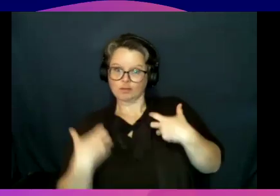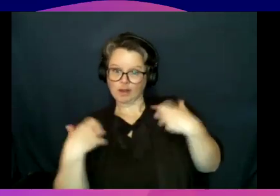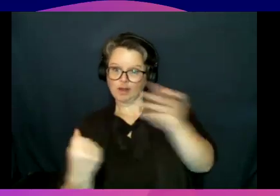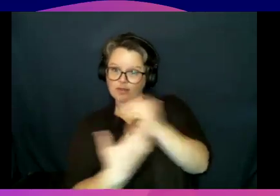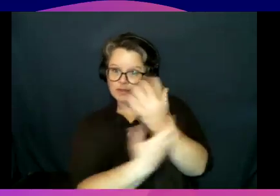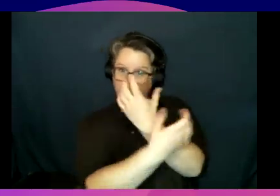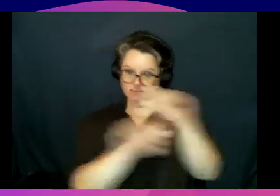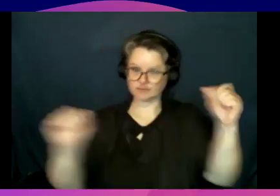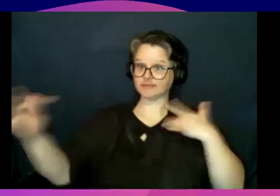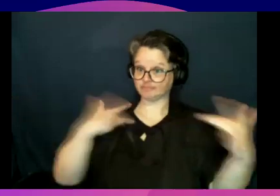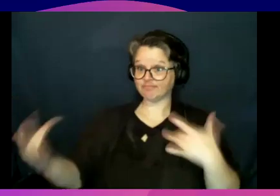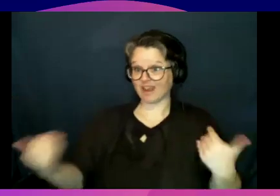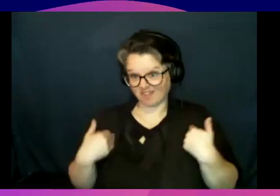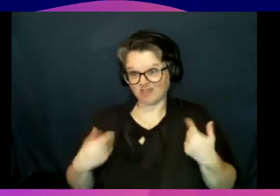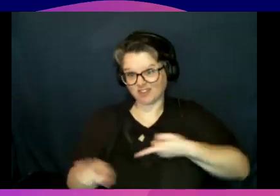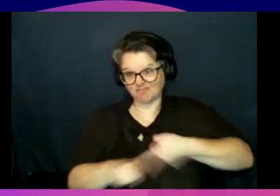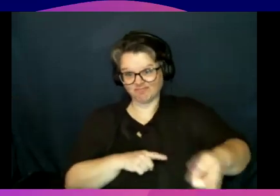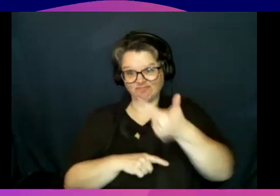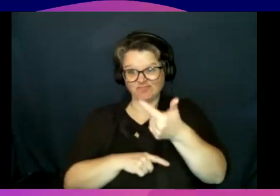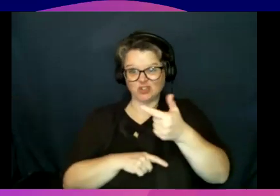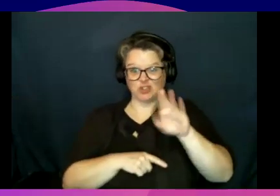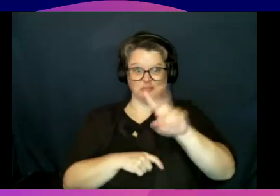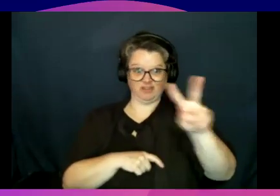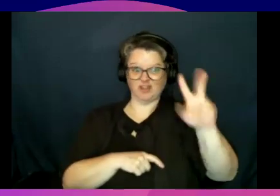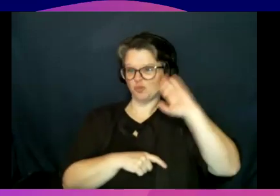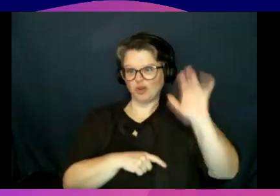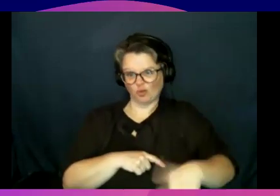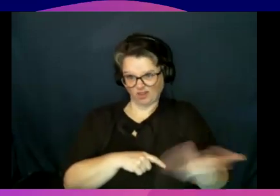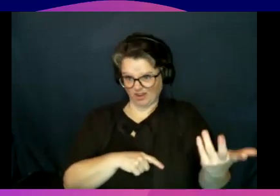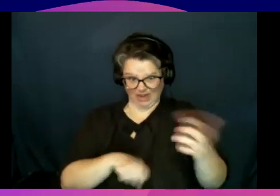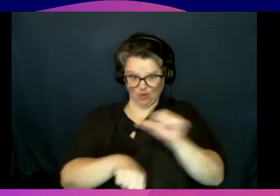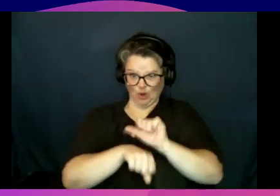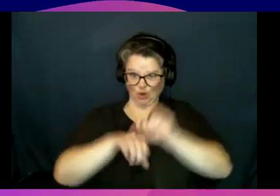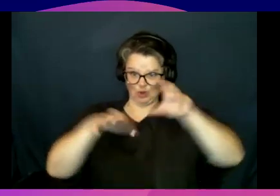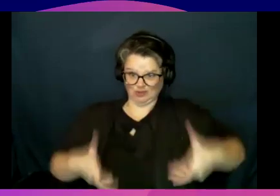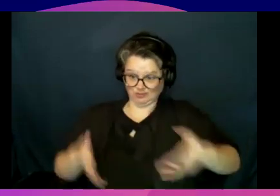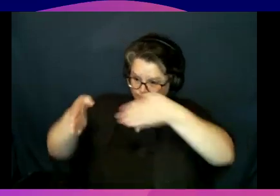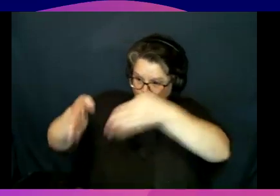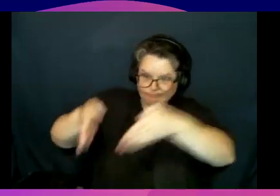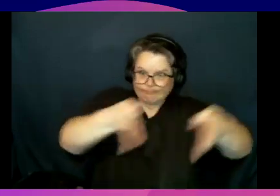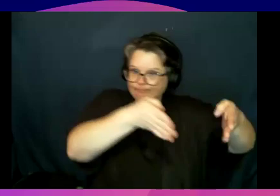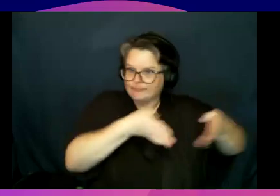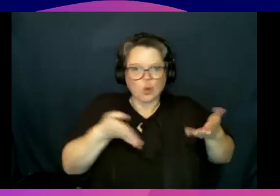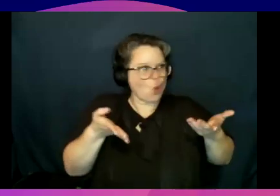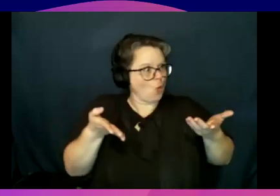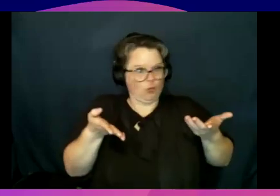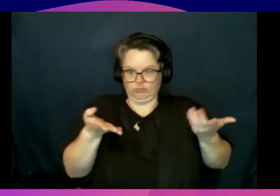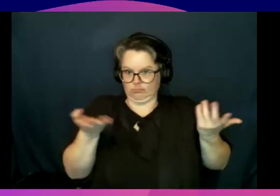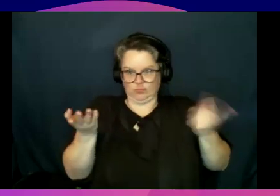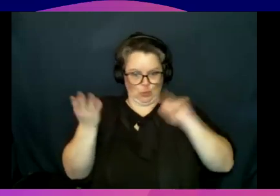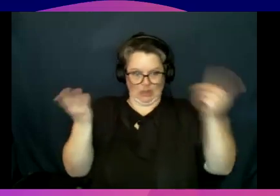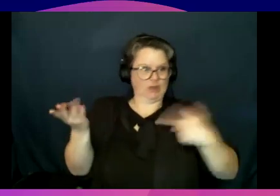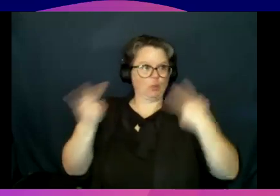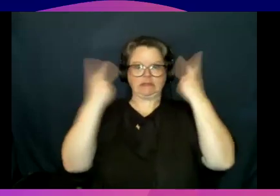an occupational health and safety issue for this sector. It's not just an individual issue, it's an issue that we see across the